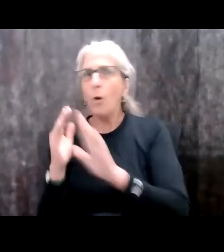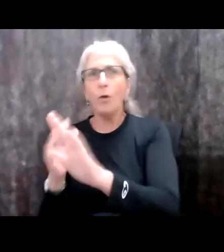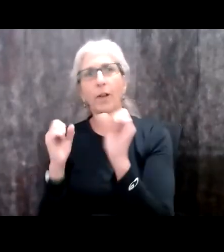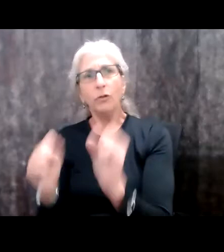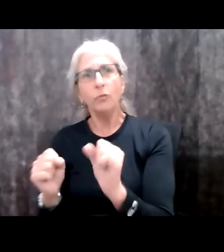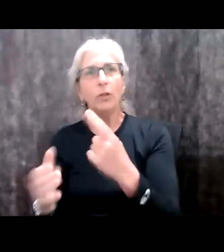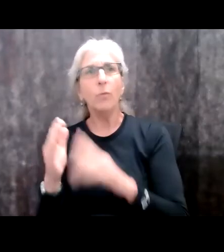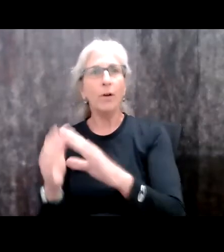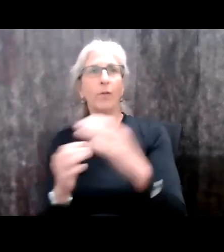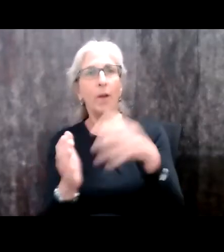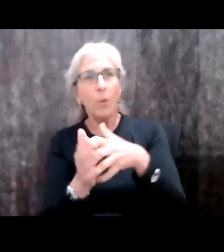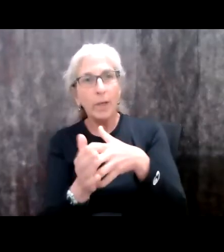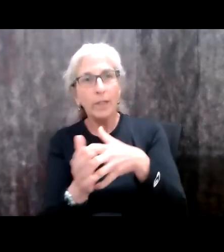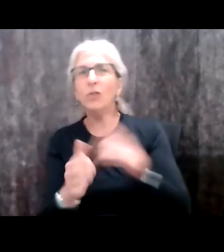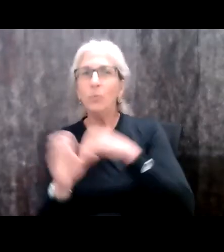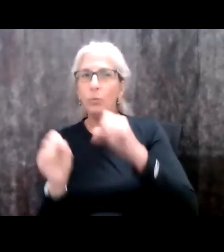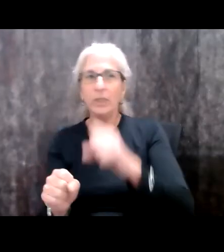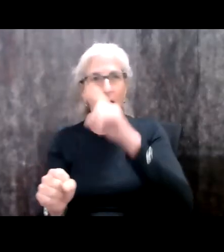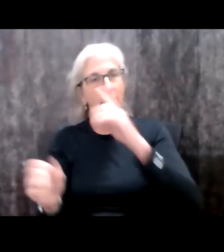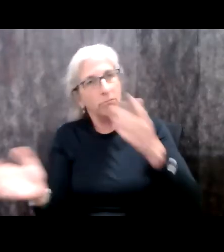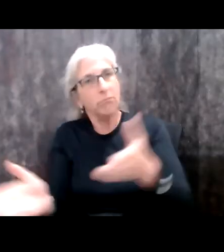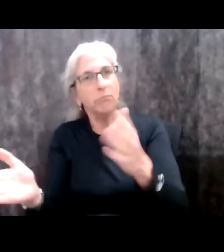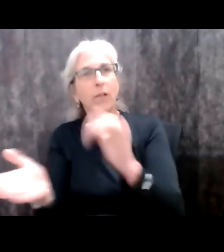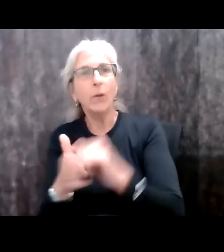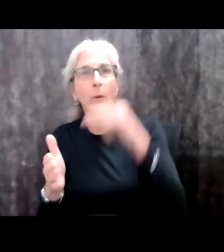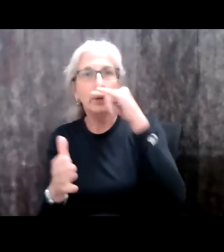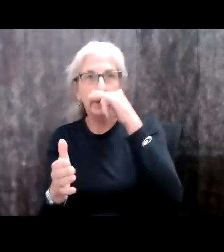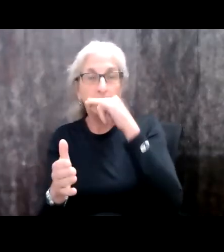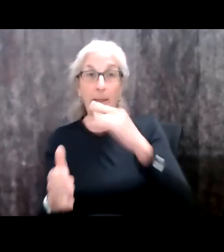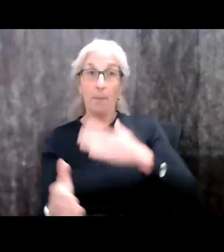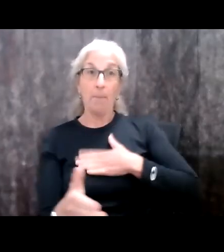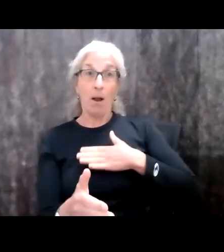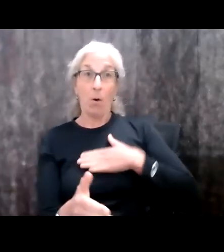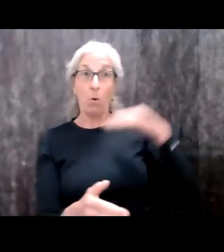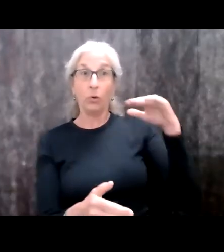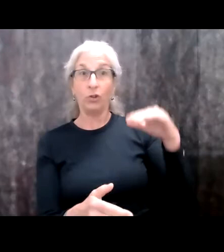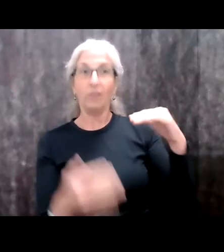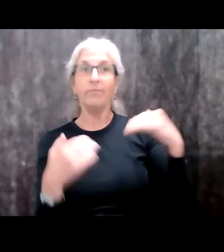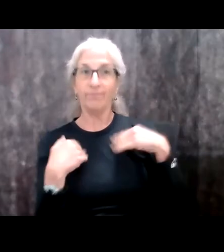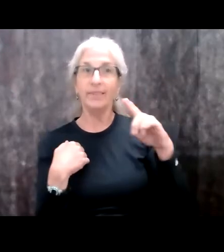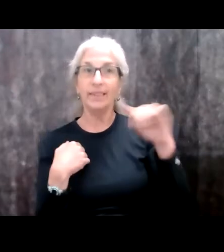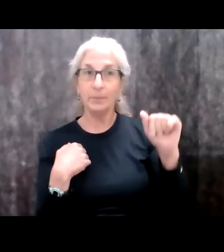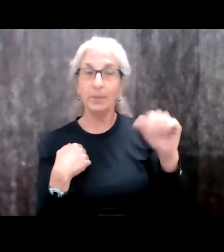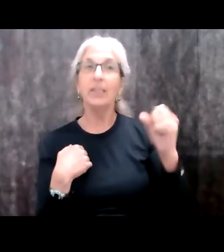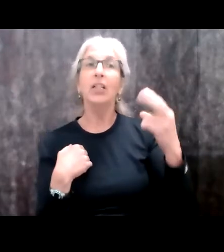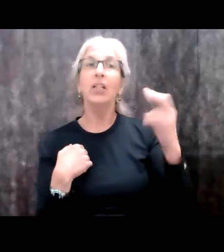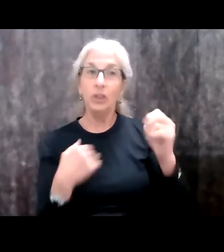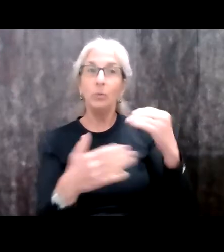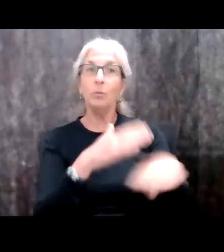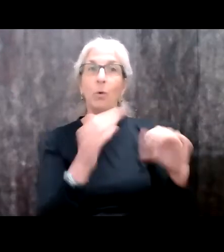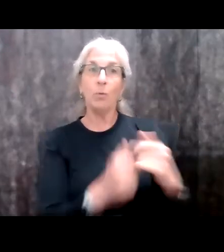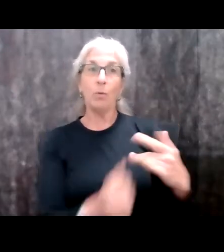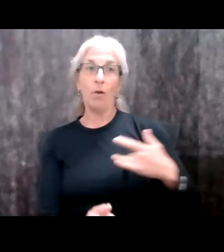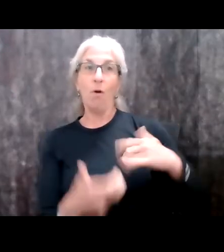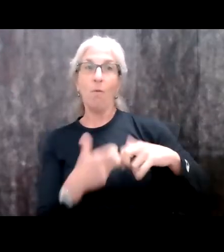kids. And I know for a fact, because I have my own child, which has got disabilities because she was born with a heart defect.